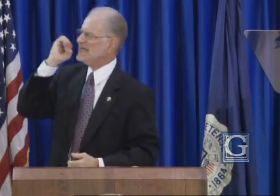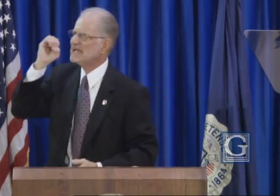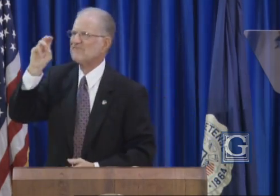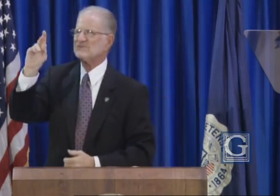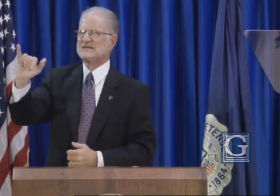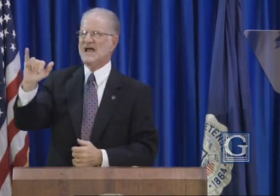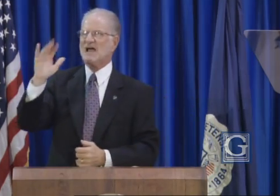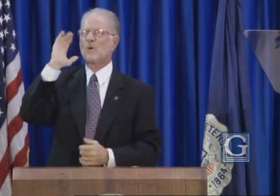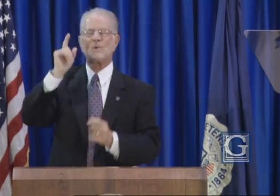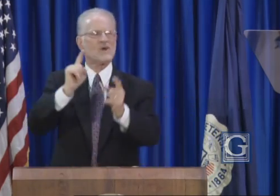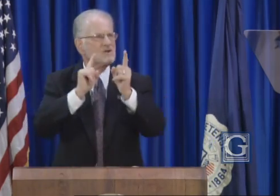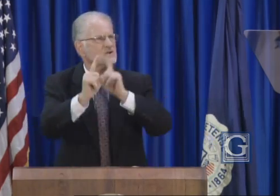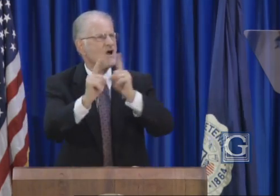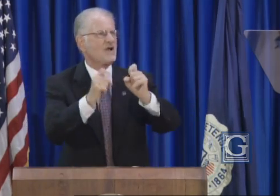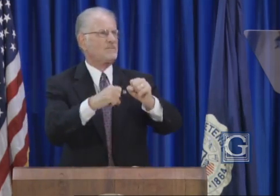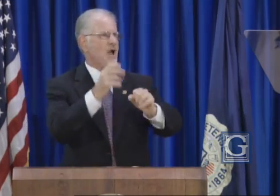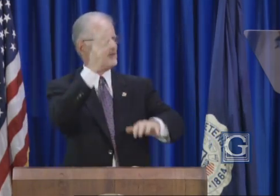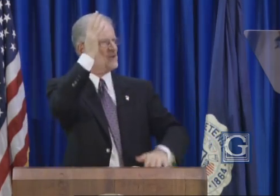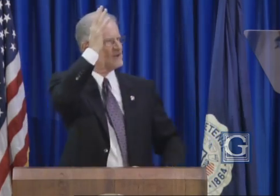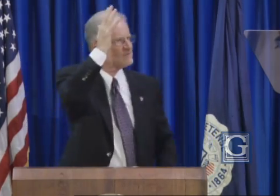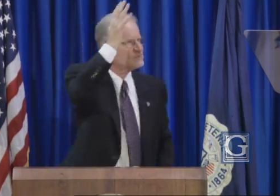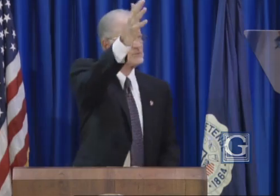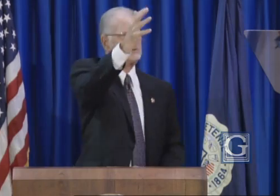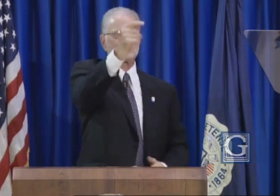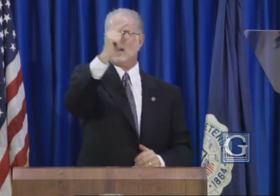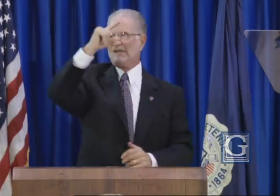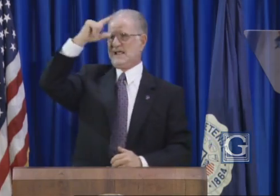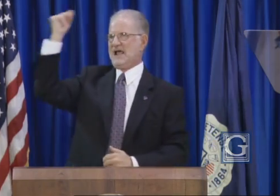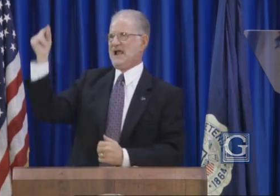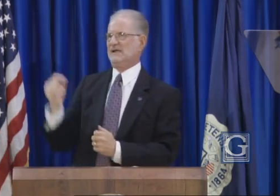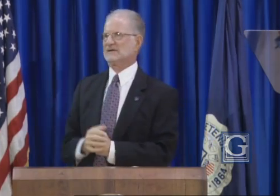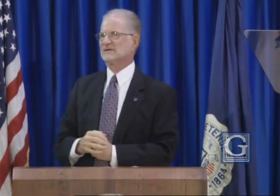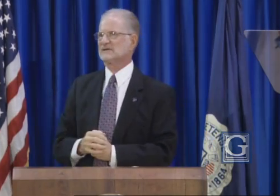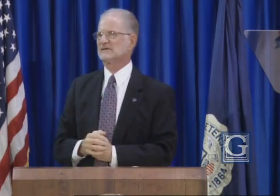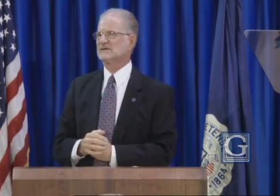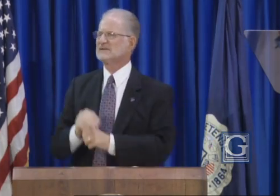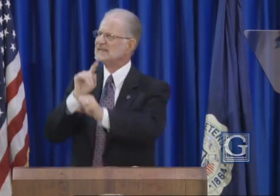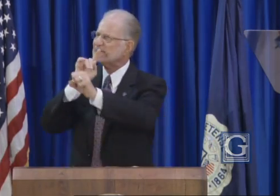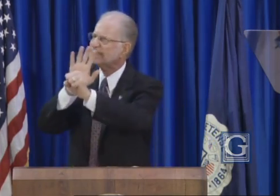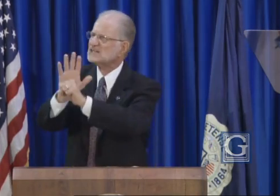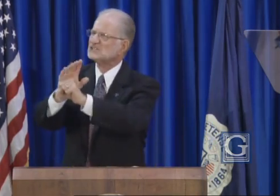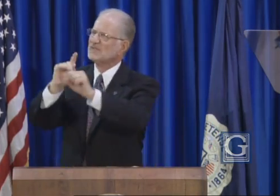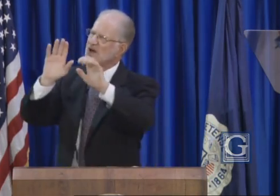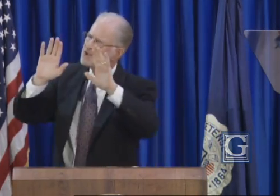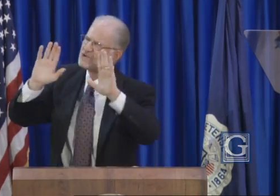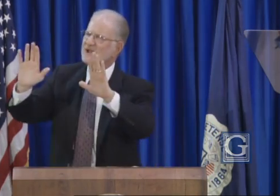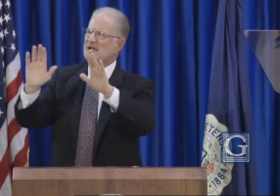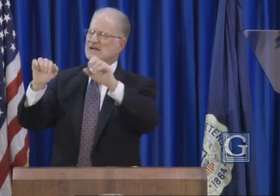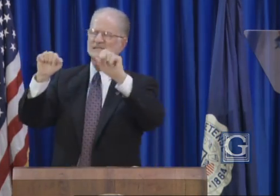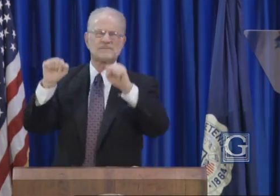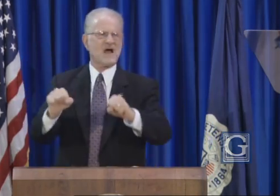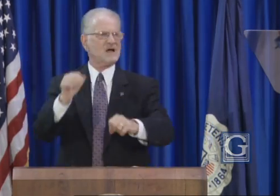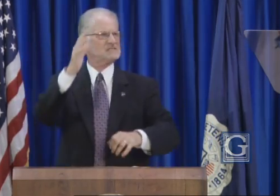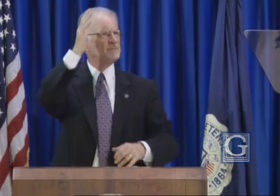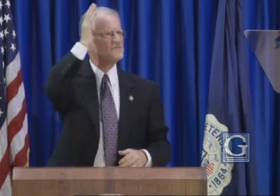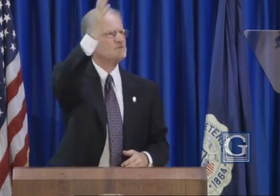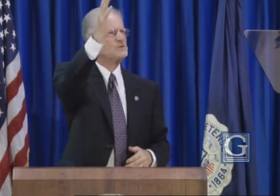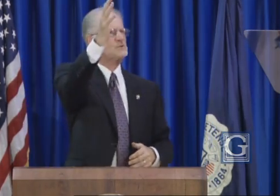Today, and really for me every day, we talk about the future of Gallaudet. Ensuring